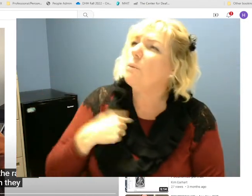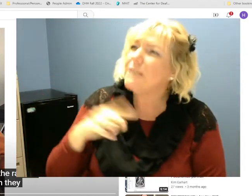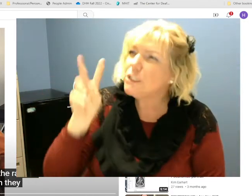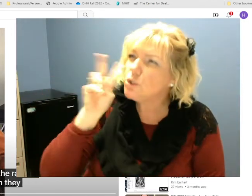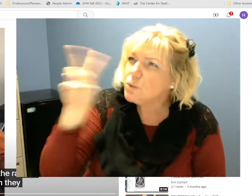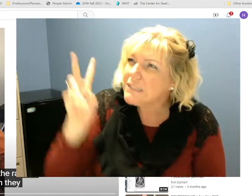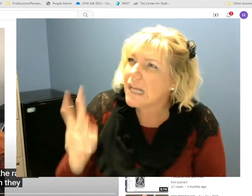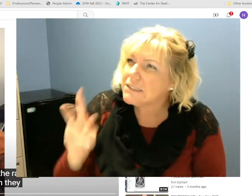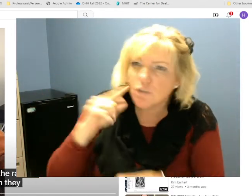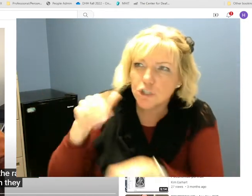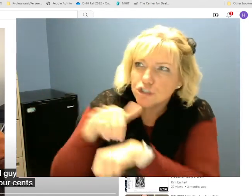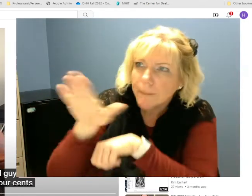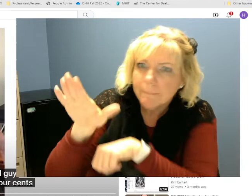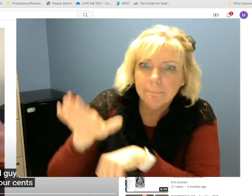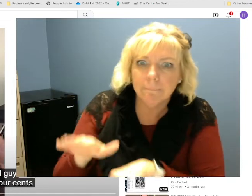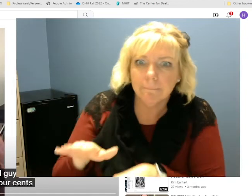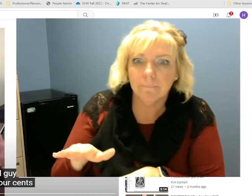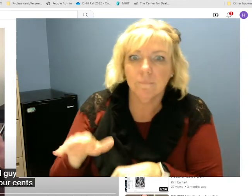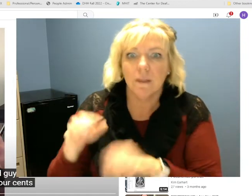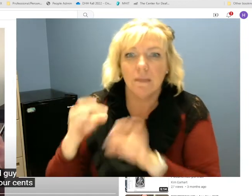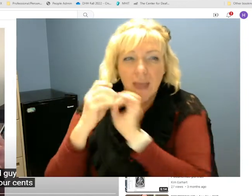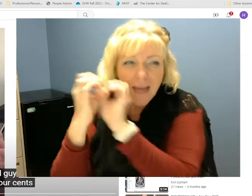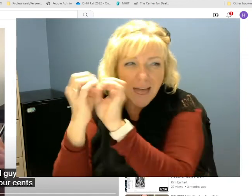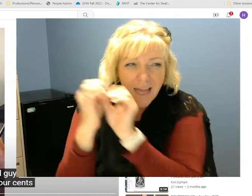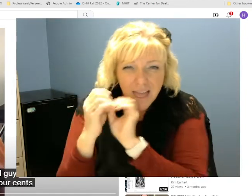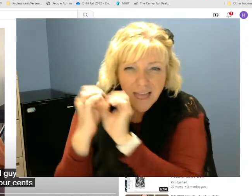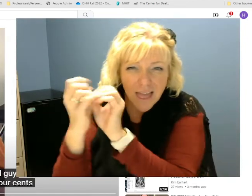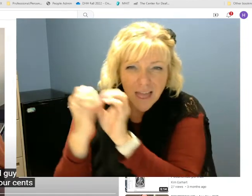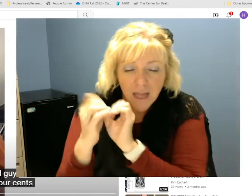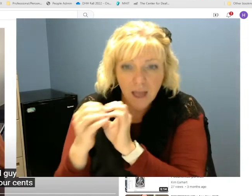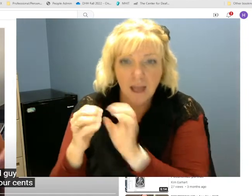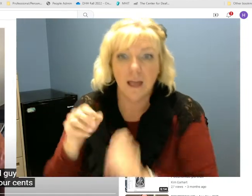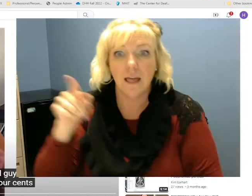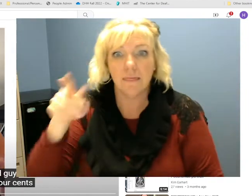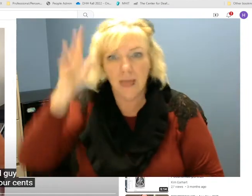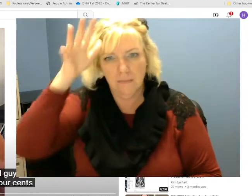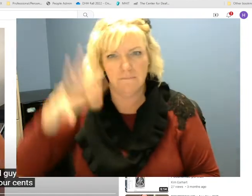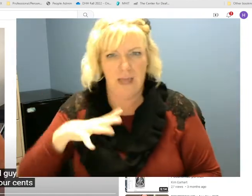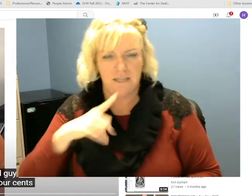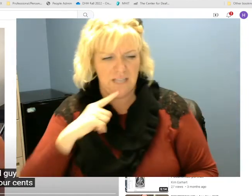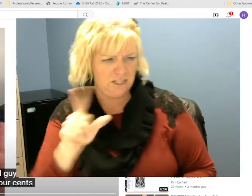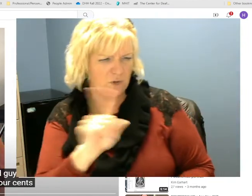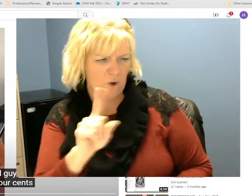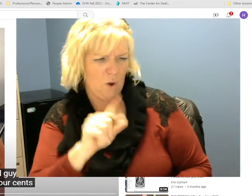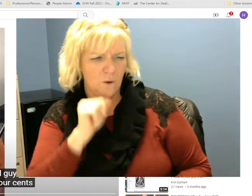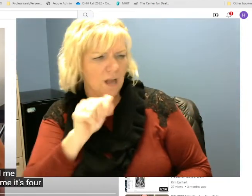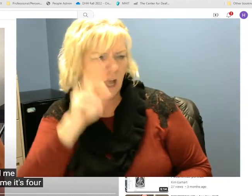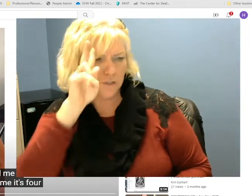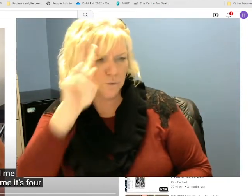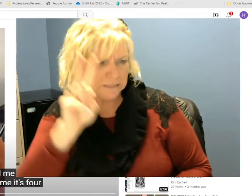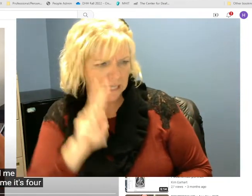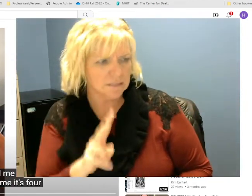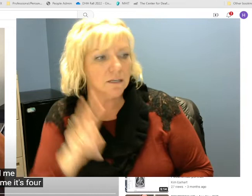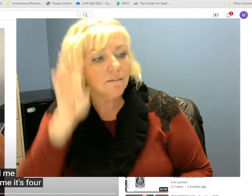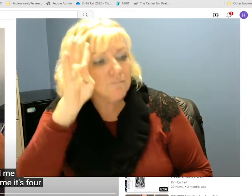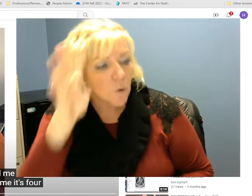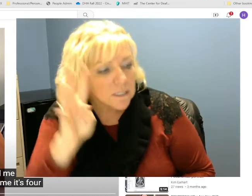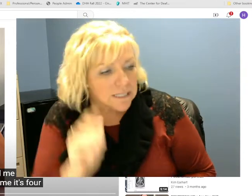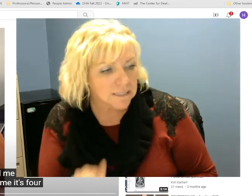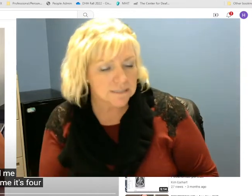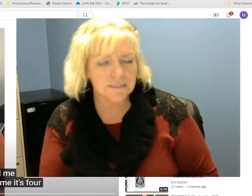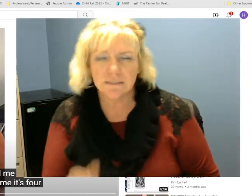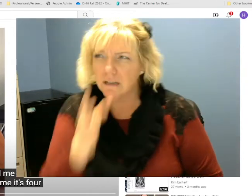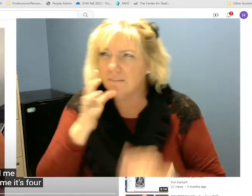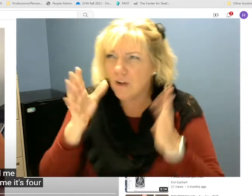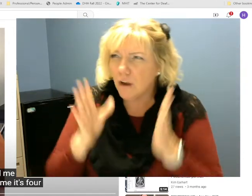ship. And then when they talk a little bit more, the railroad guy says, oh, no, it's not 2 cents, it's 4 cents. And the farmer